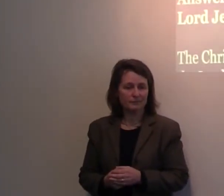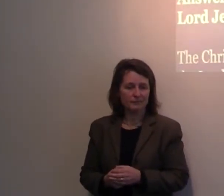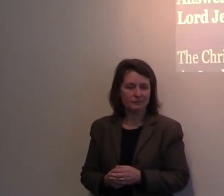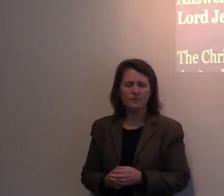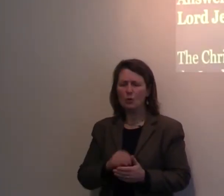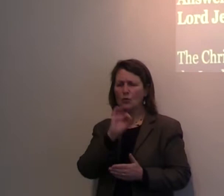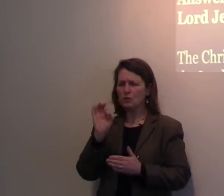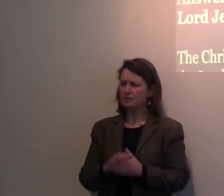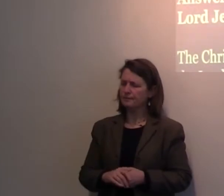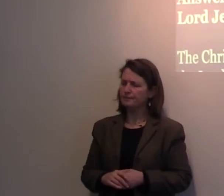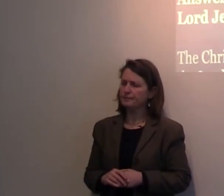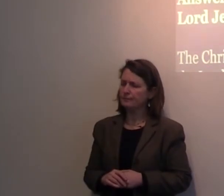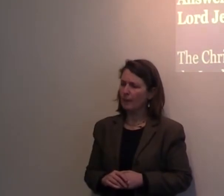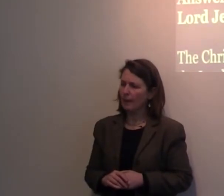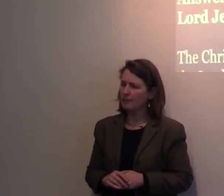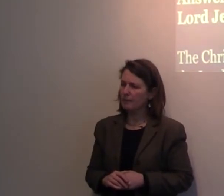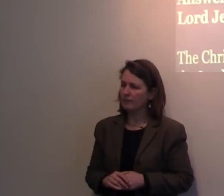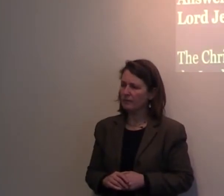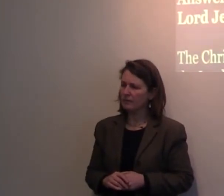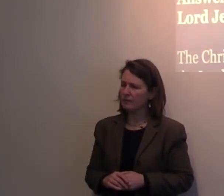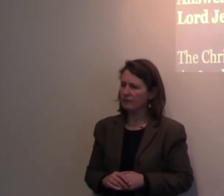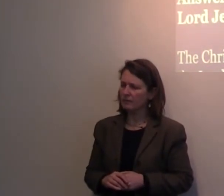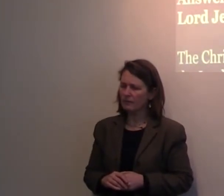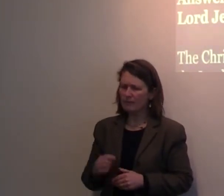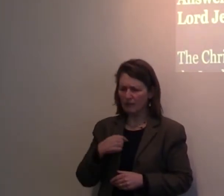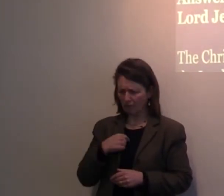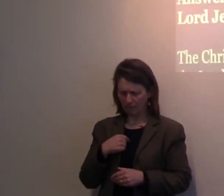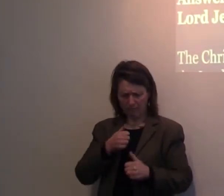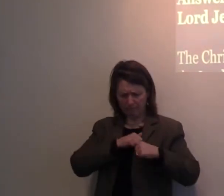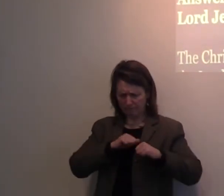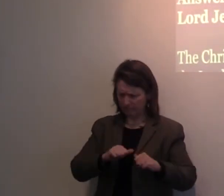Question. What should I love more and more?